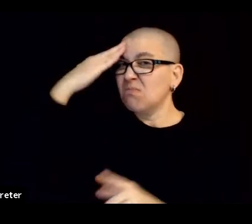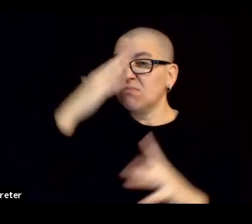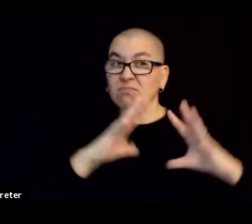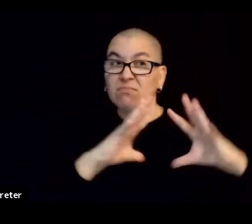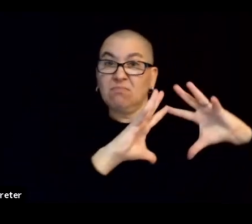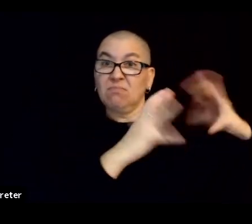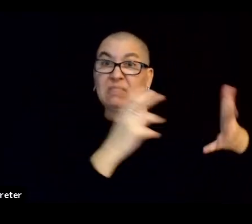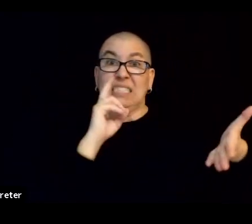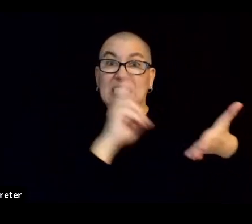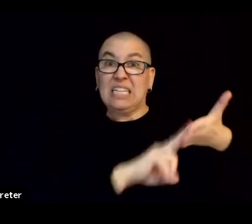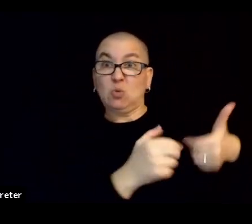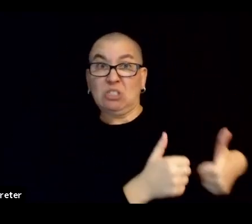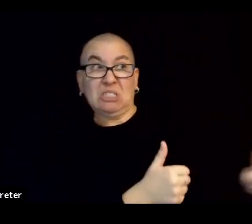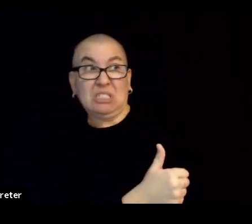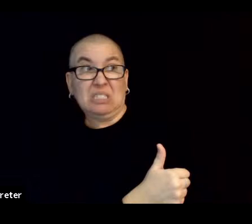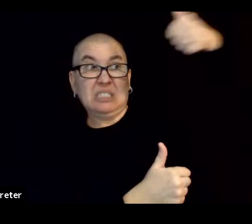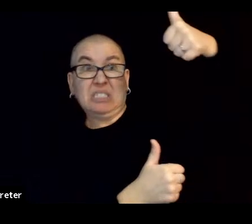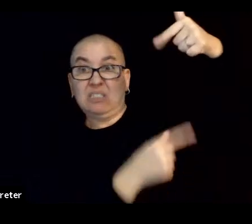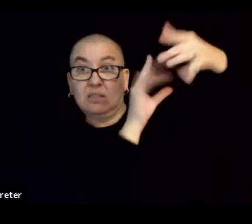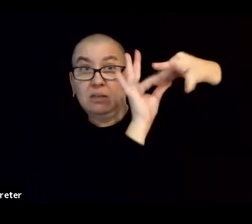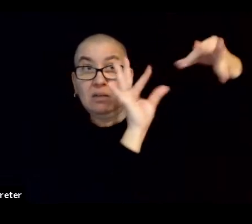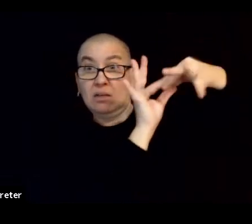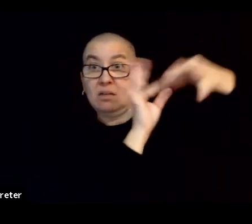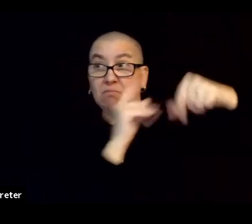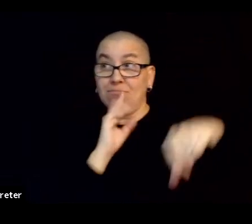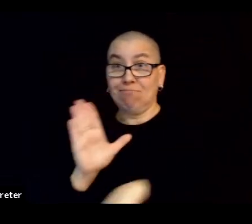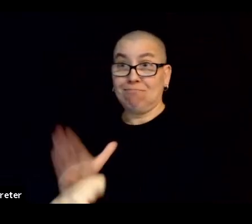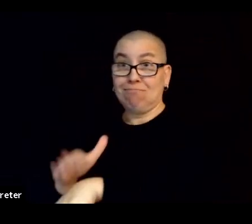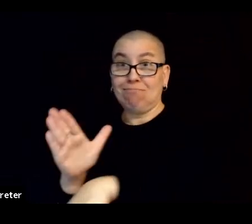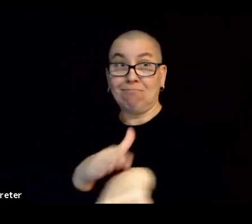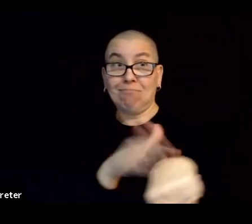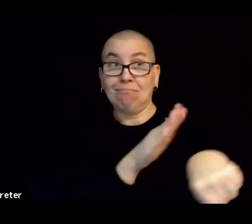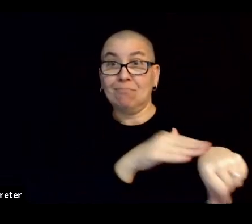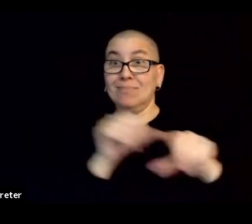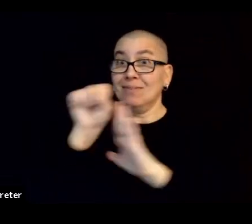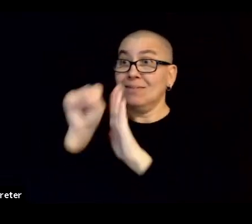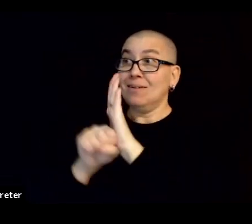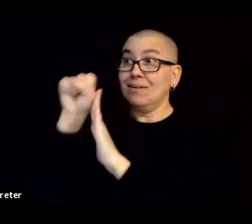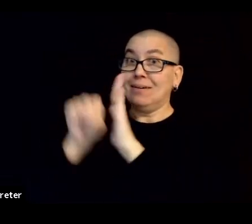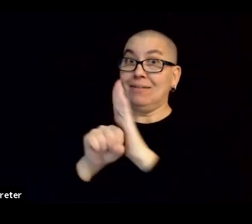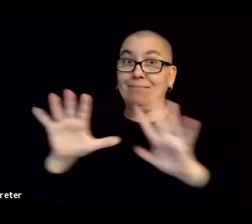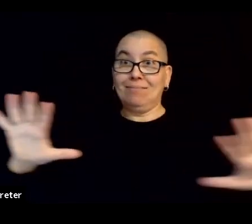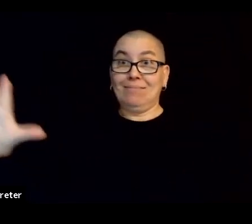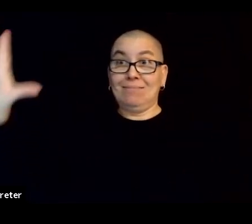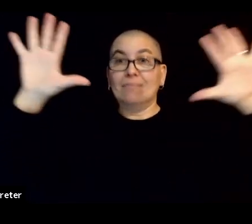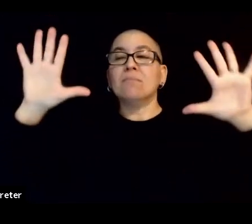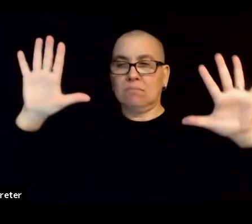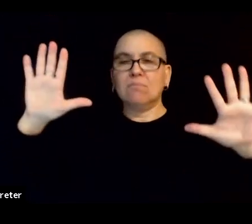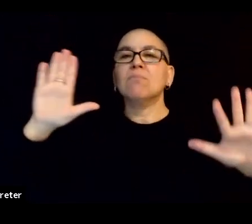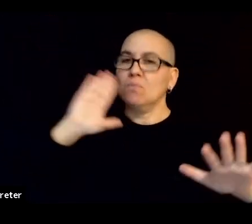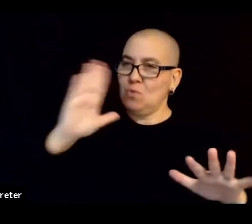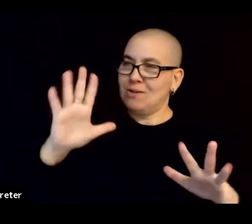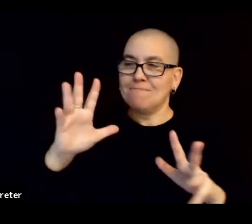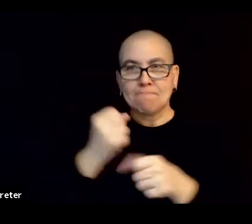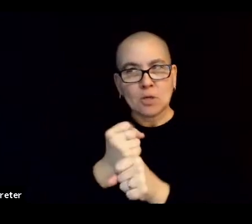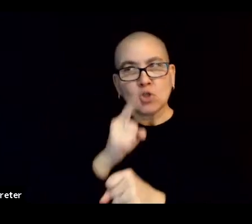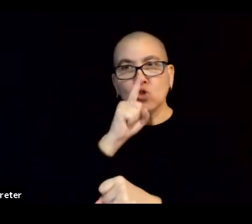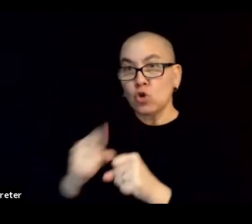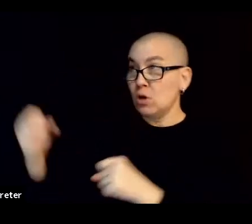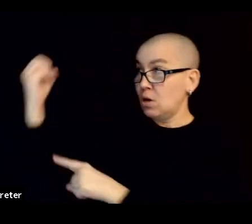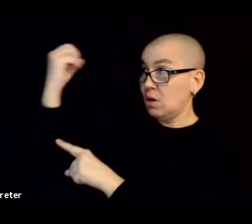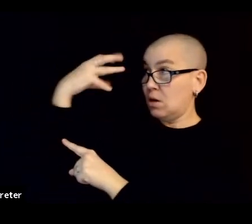on notice of recalibrating their data to make it the most accurate and would distribute vaccines under the